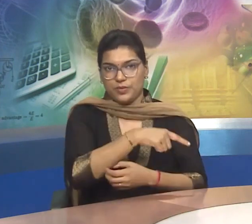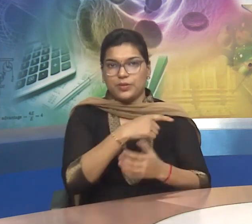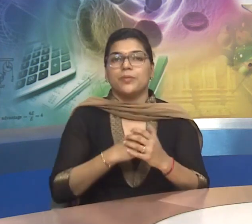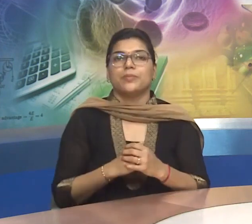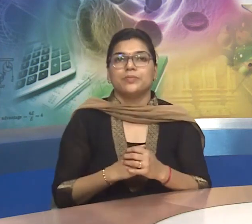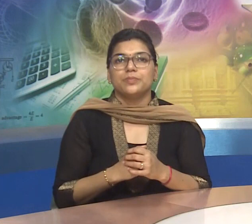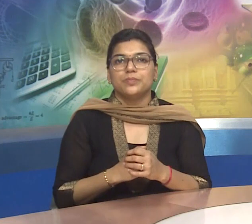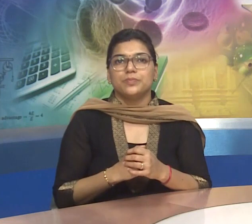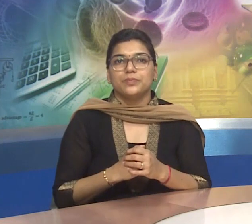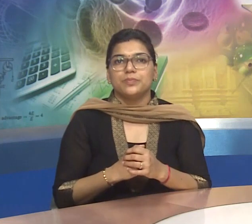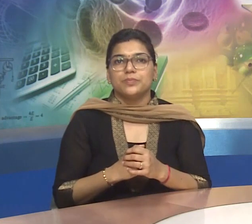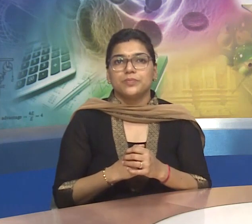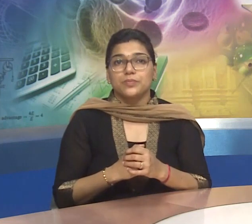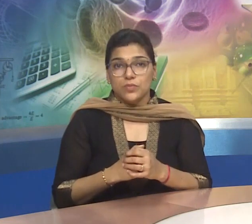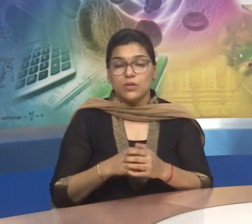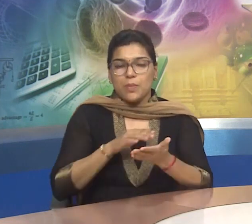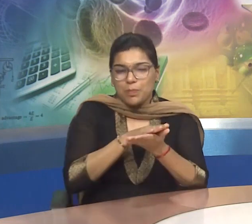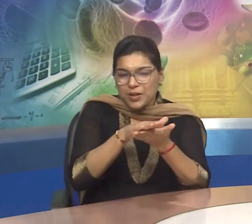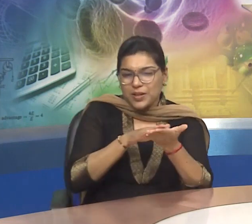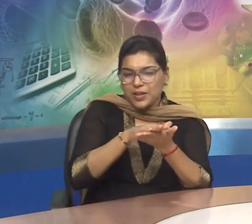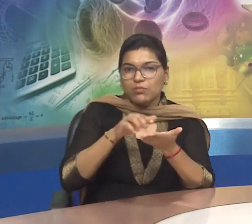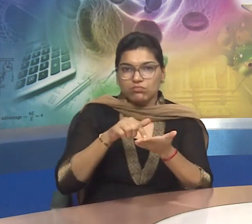The first objective, let us now discuss.